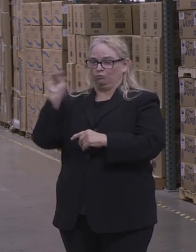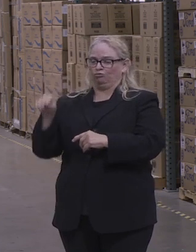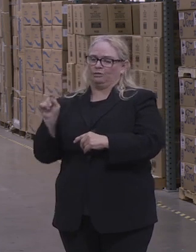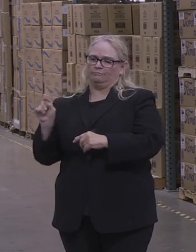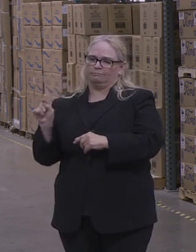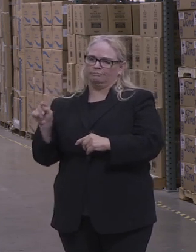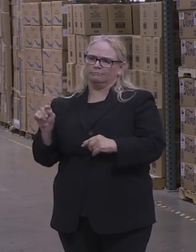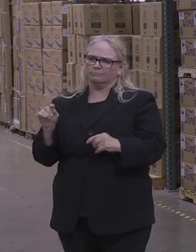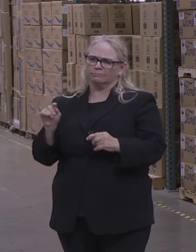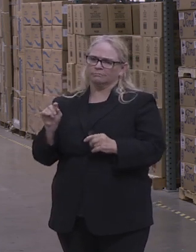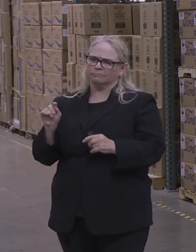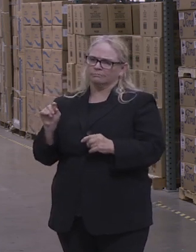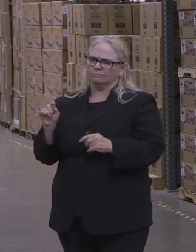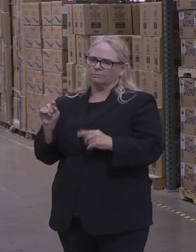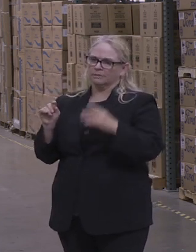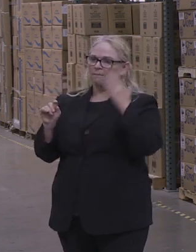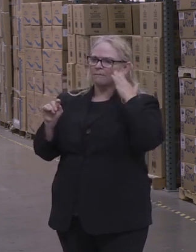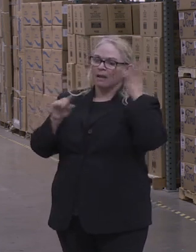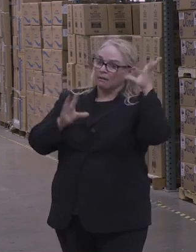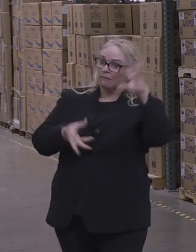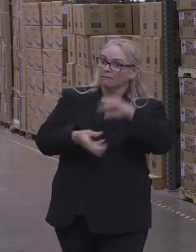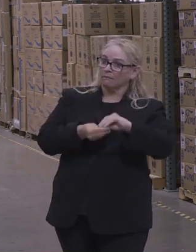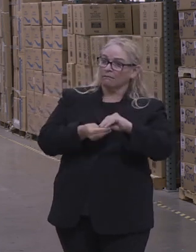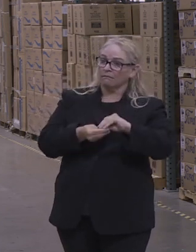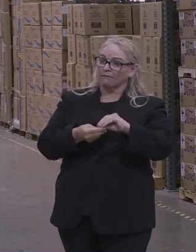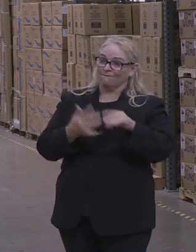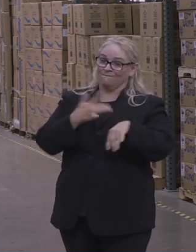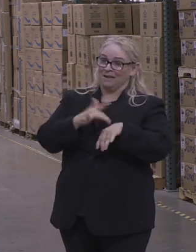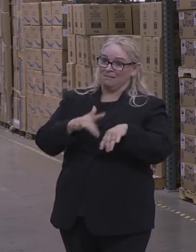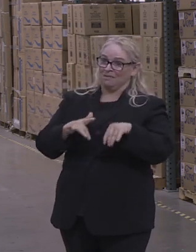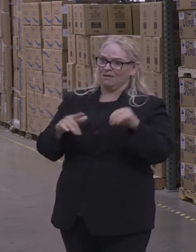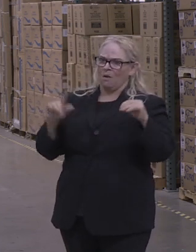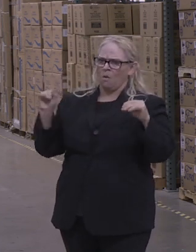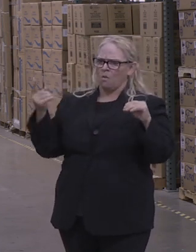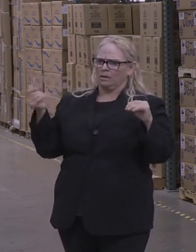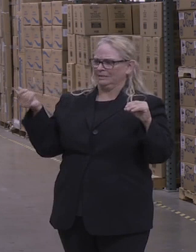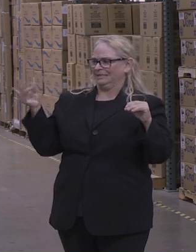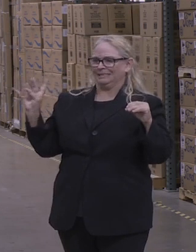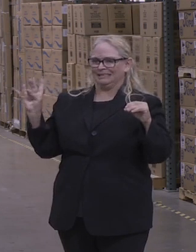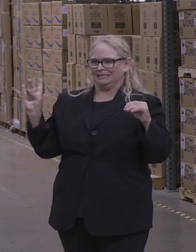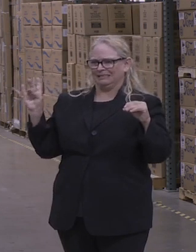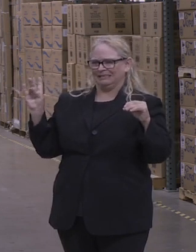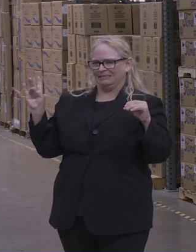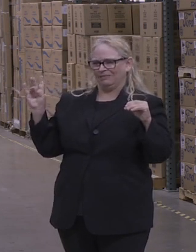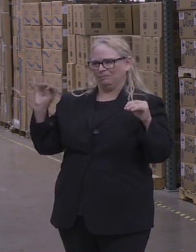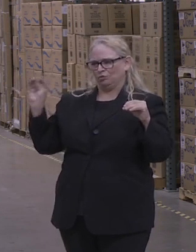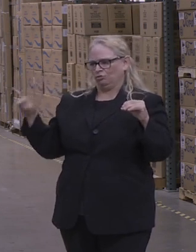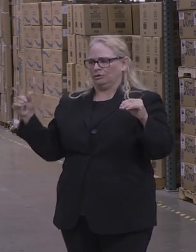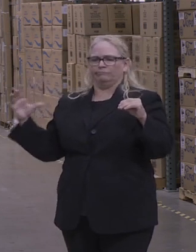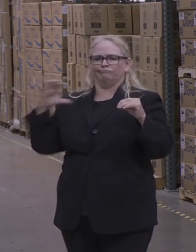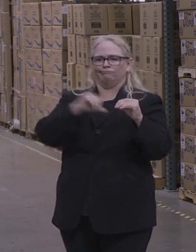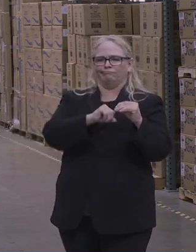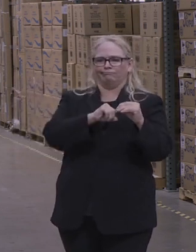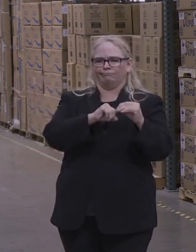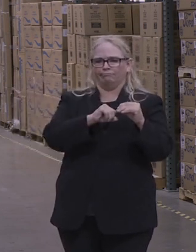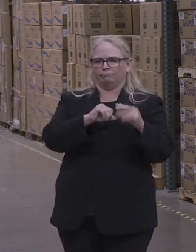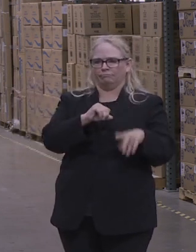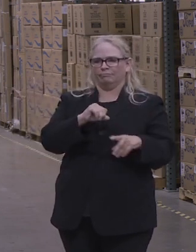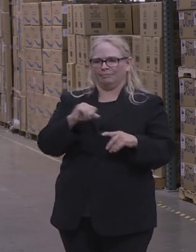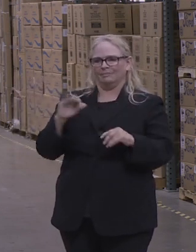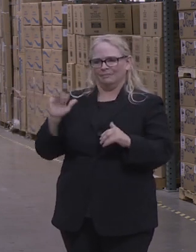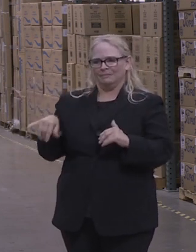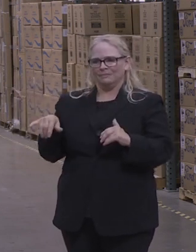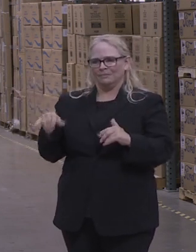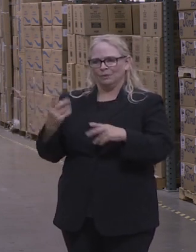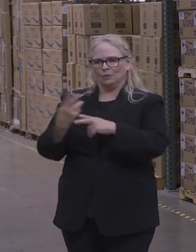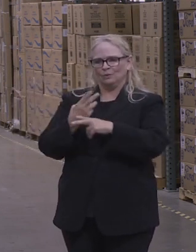total availability of ICU and, so we're on the same page, NICU beds in our system. You also